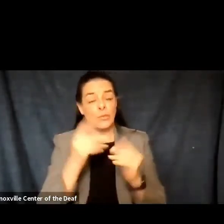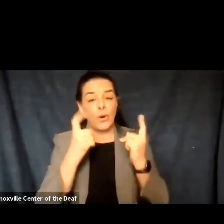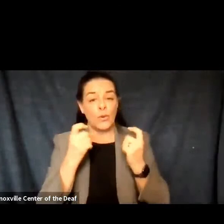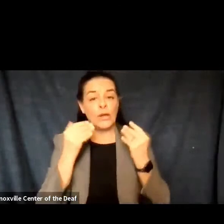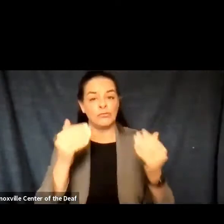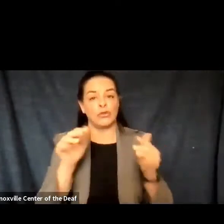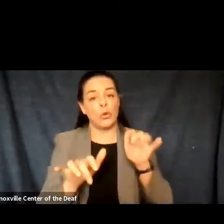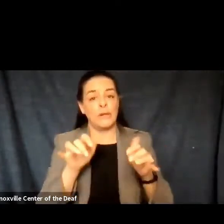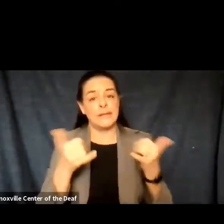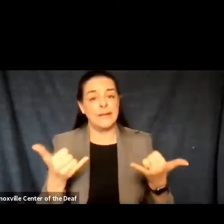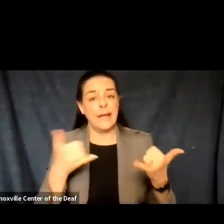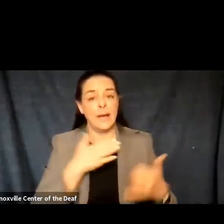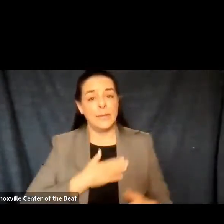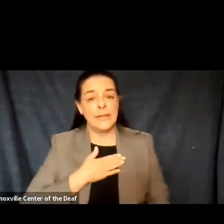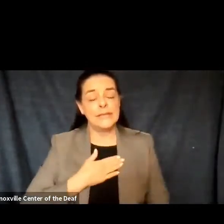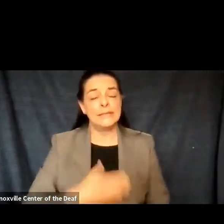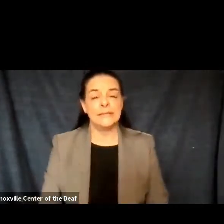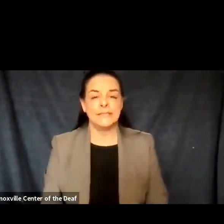go ahead and submit them.